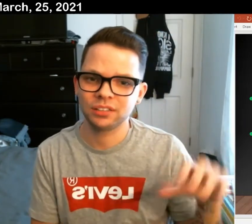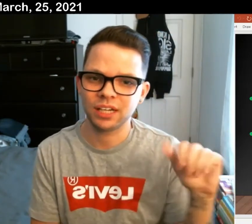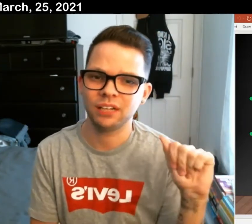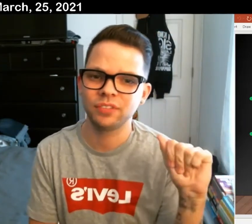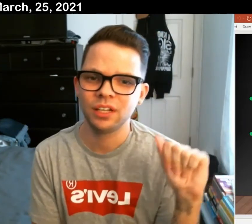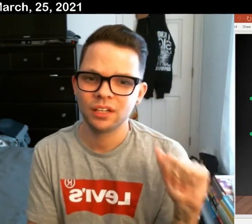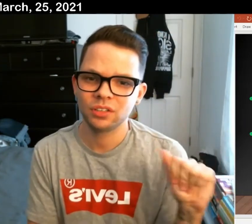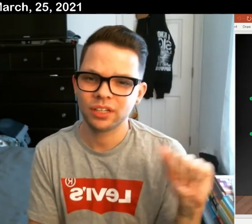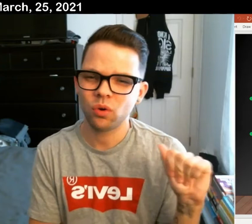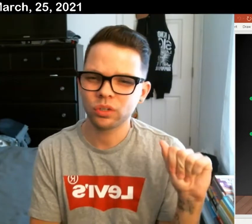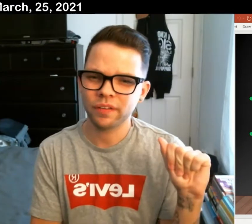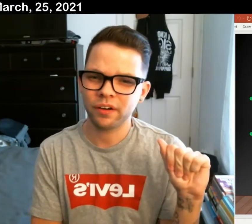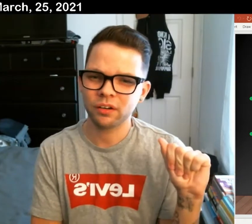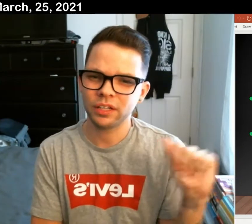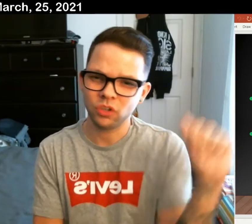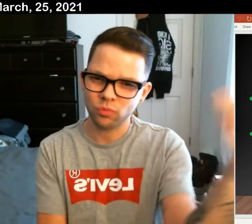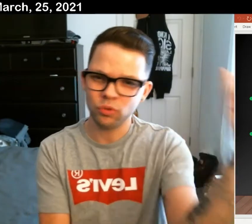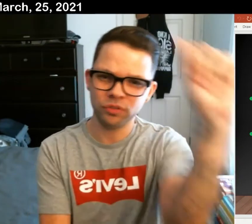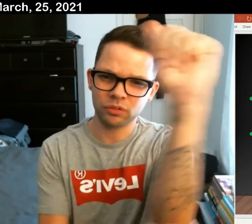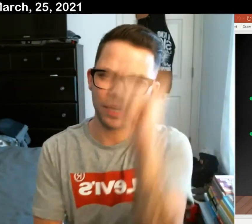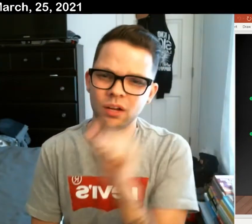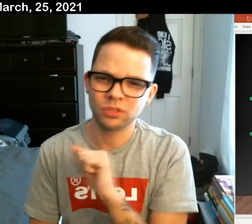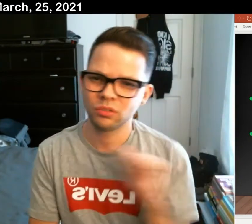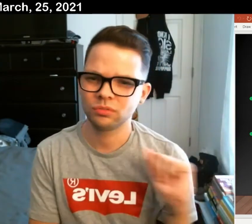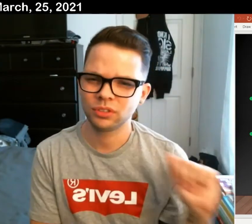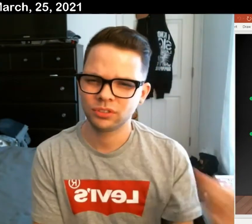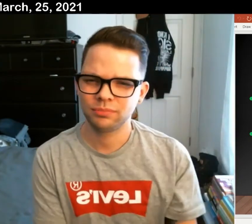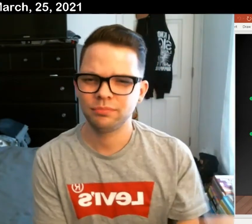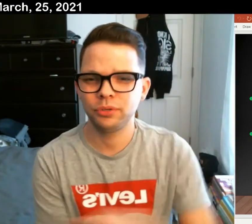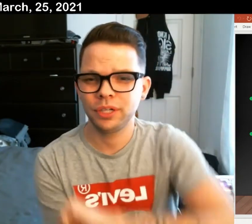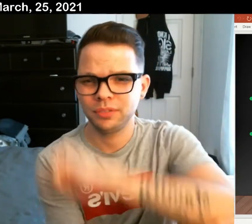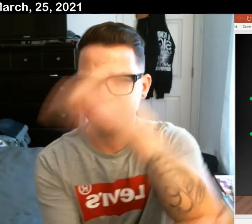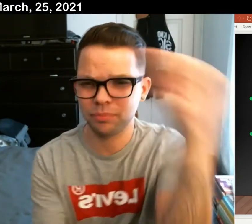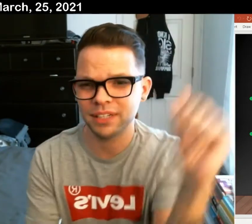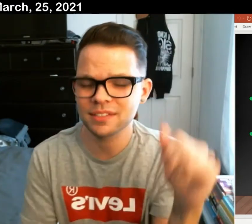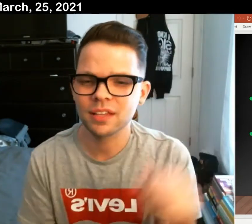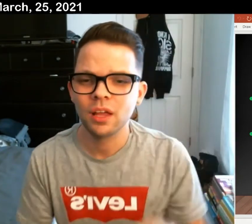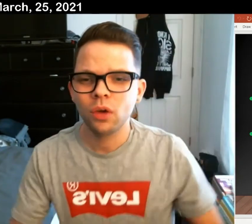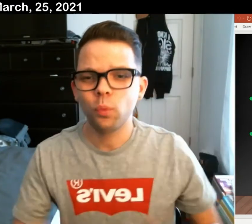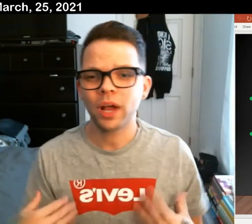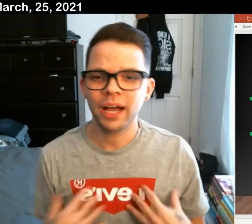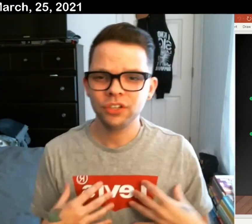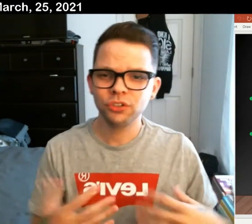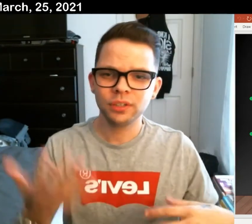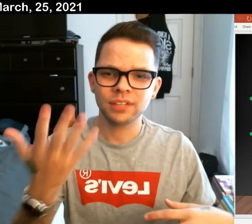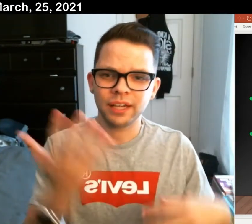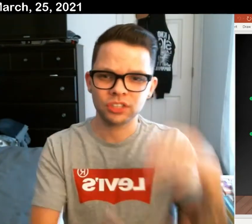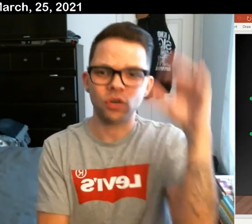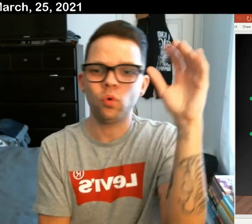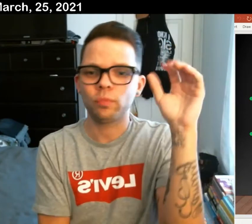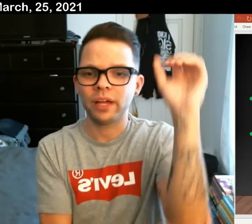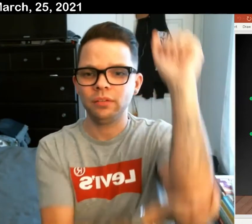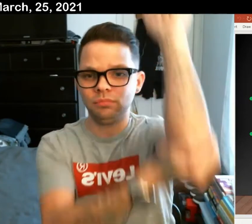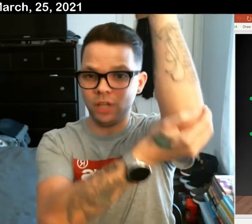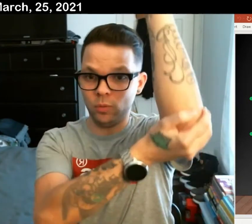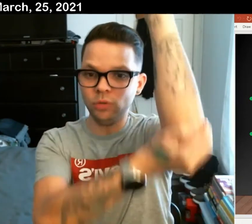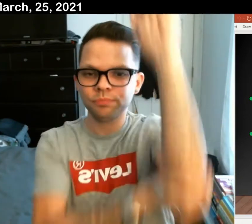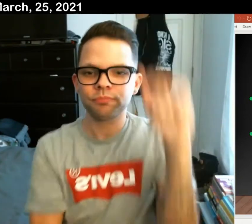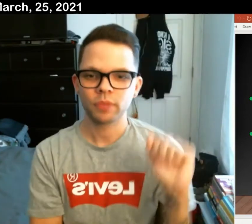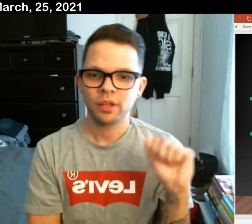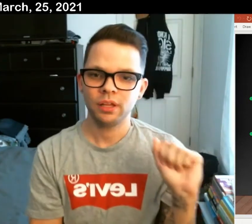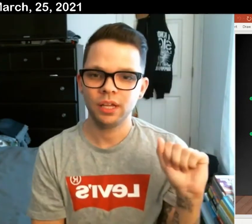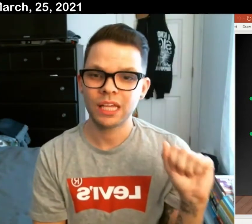chest, kind of. So like hold it there. Like don't move it around. Don't put it in different places. What I do is I actually hold my